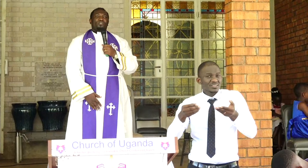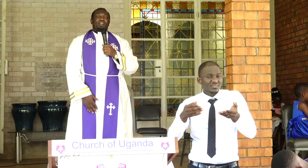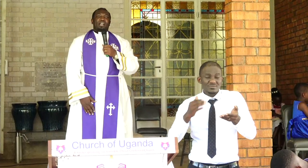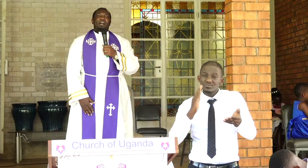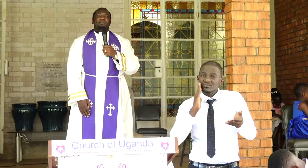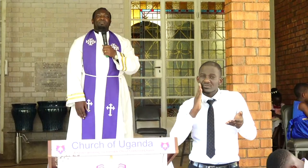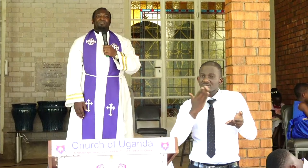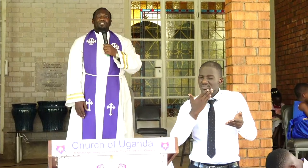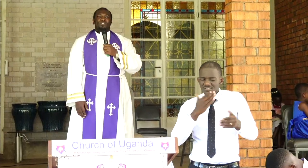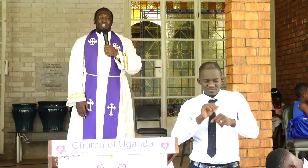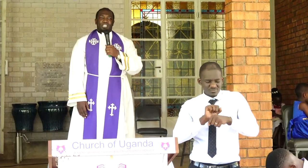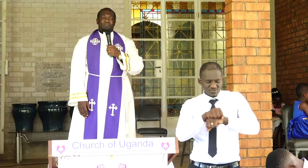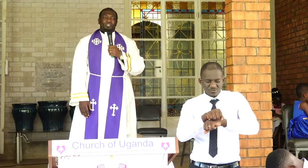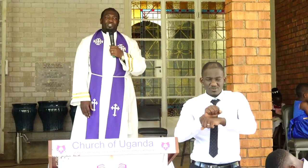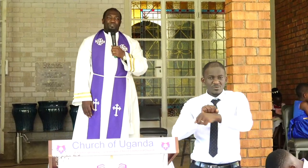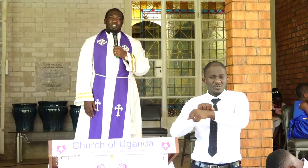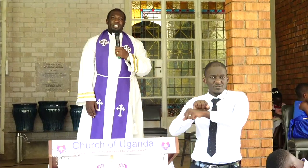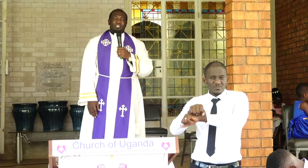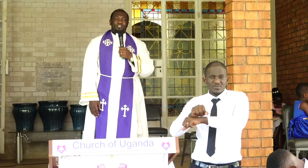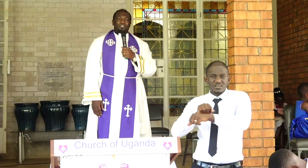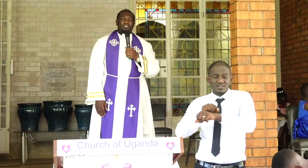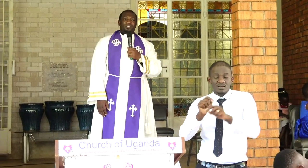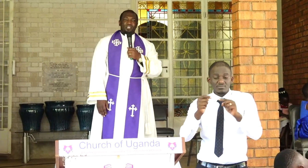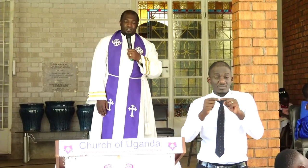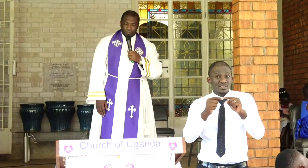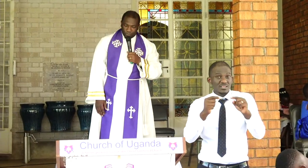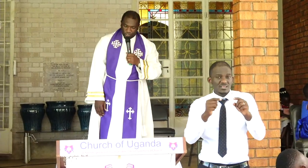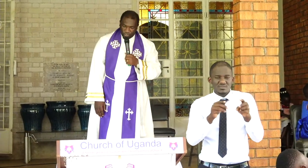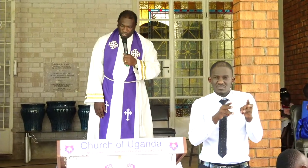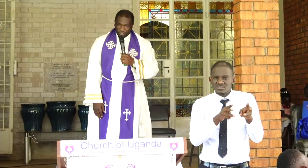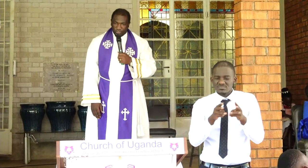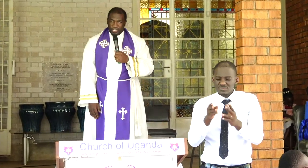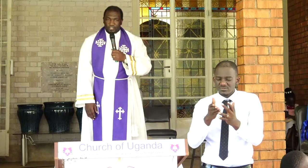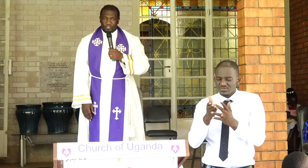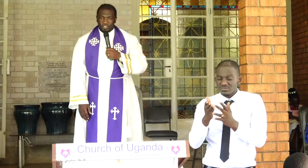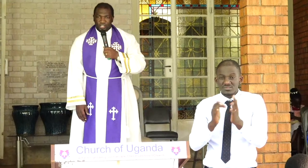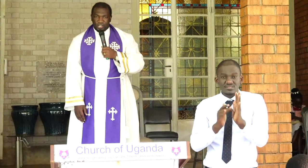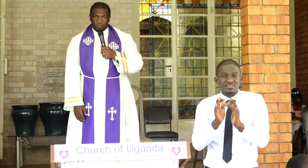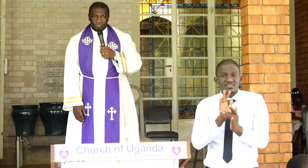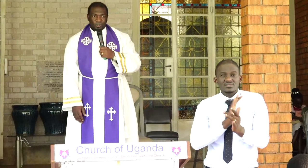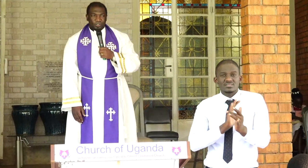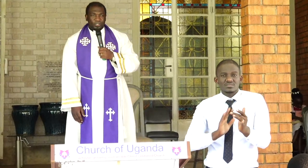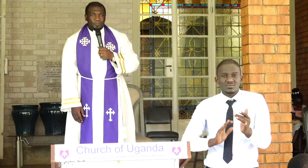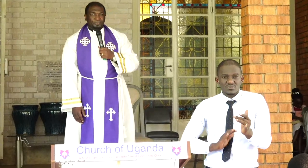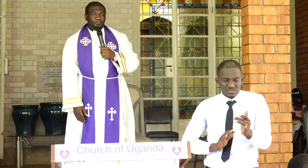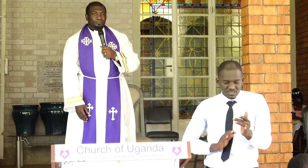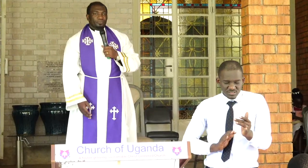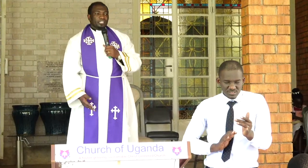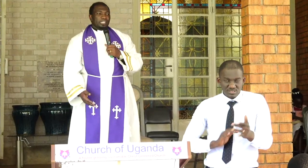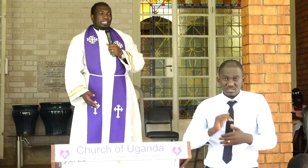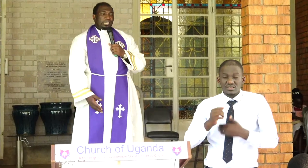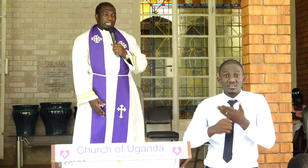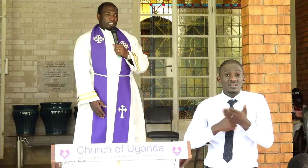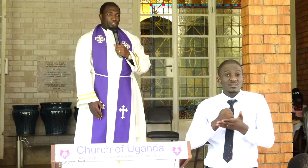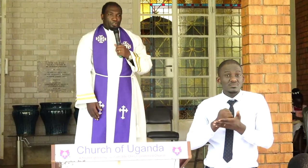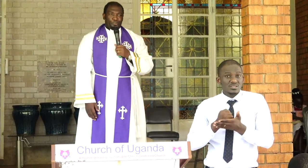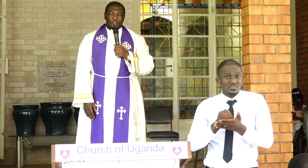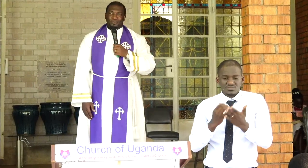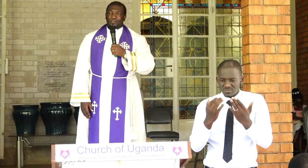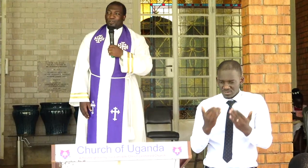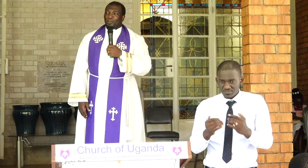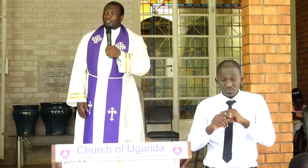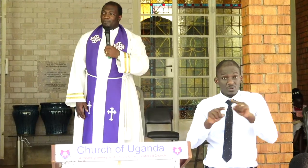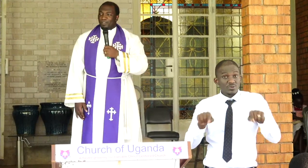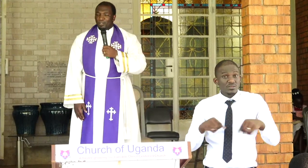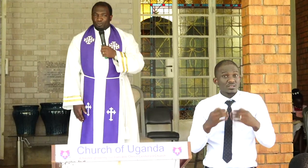to overcome the enemy's strategies, through Jesus Christ, our Lord. As children